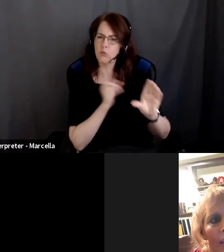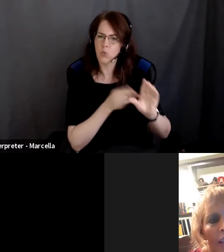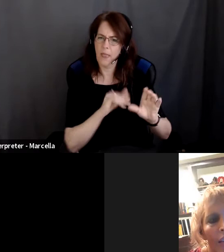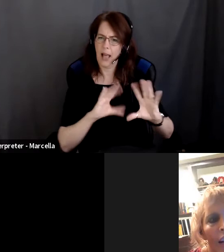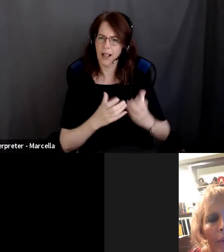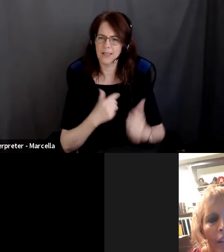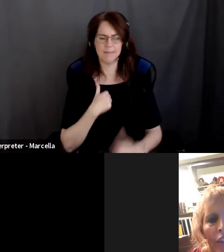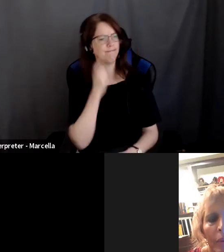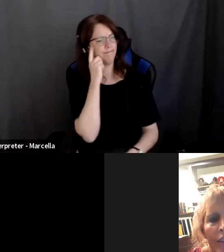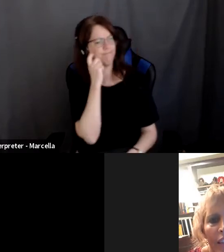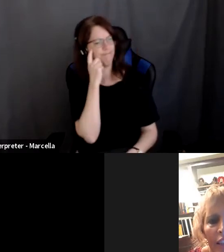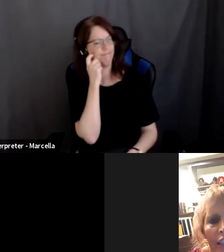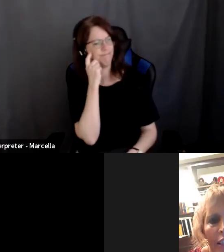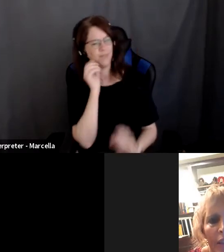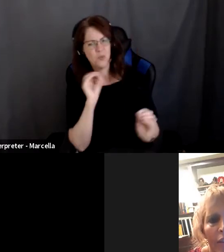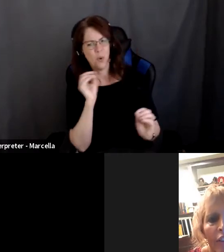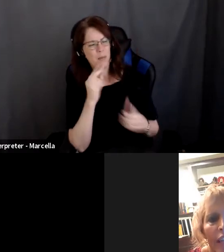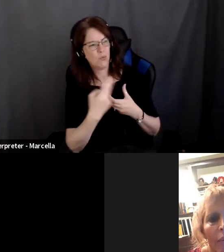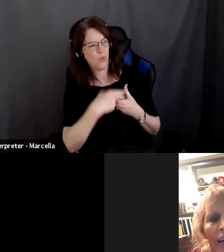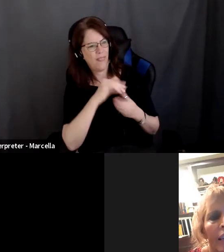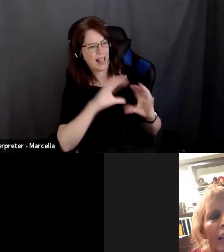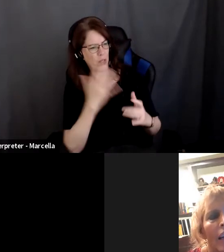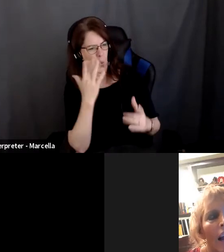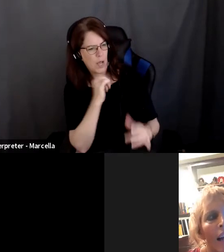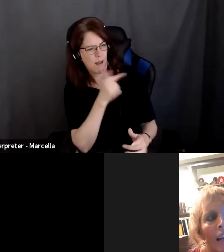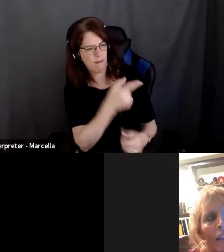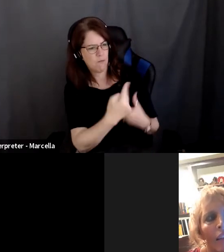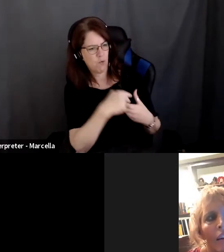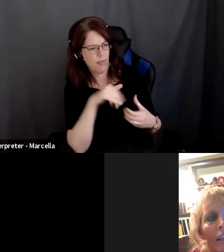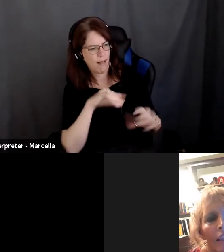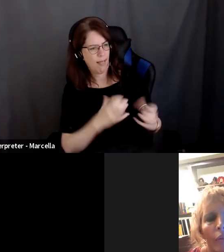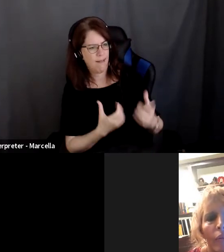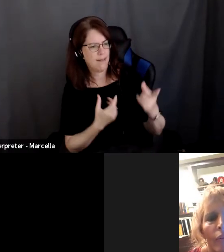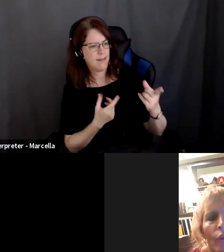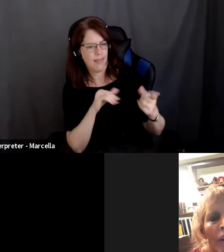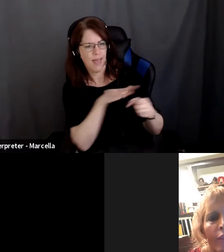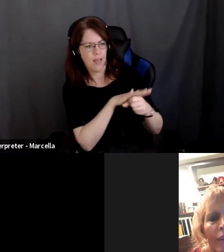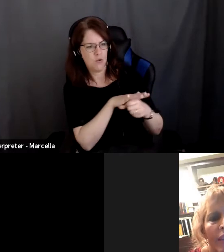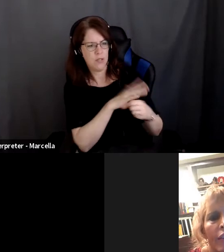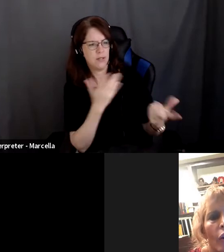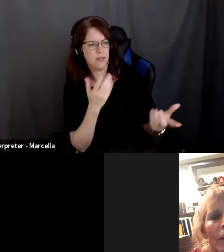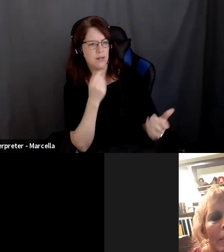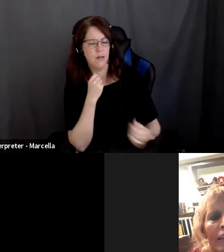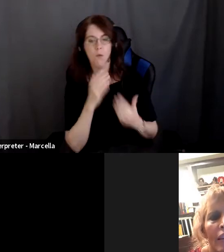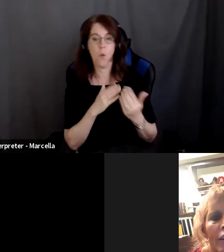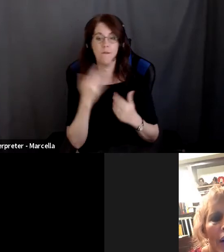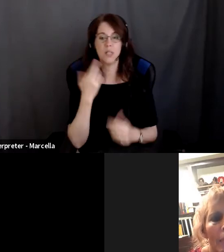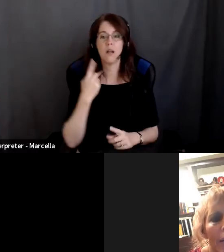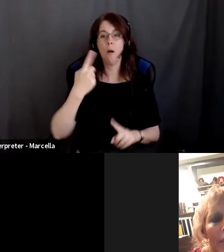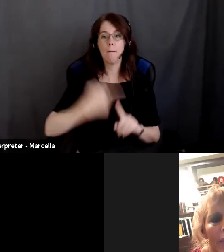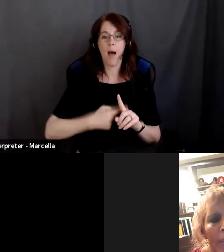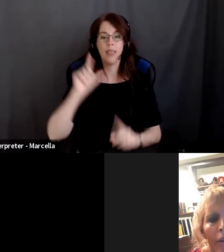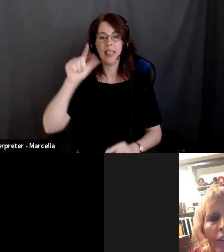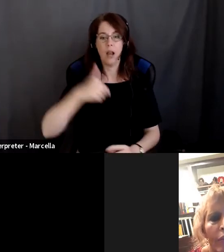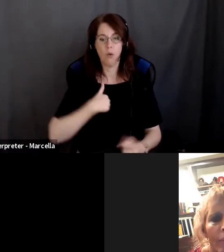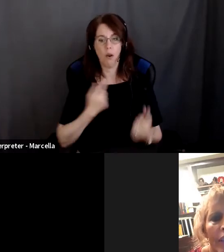just in the staff meeting like, nobody's signing up. We don't understand why. And for whatever reason. So about a month later, I met